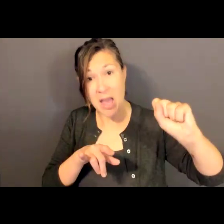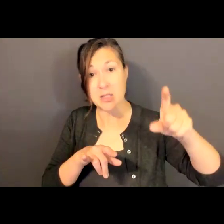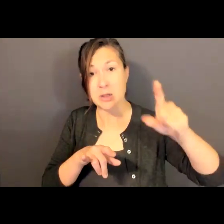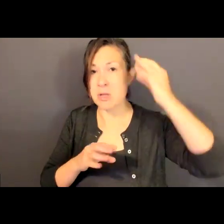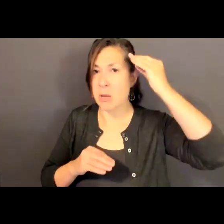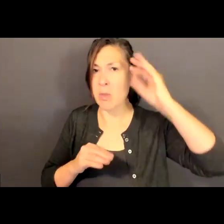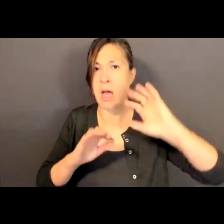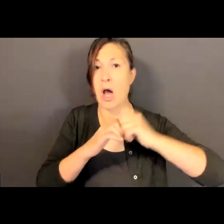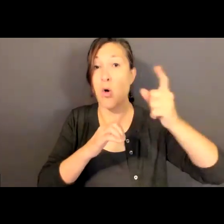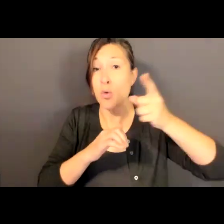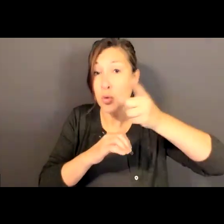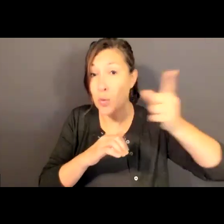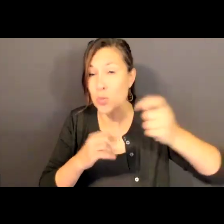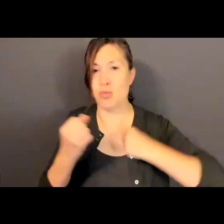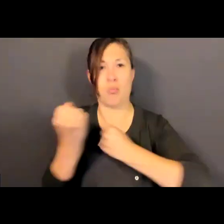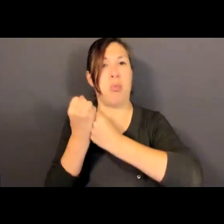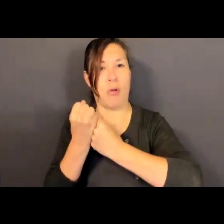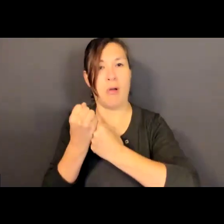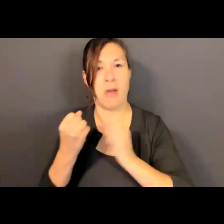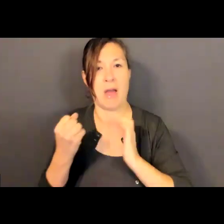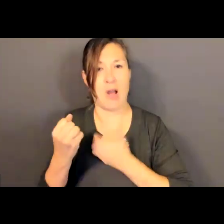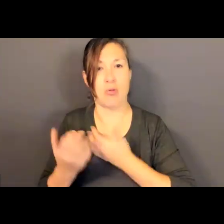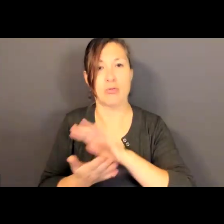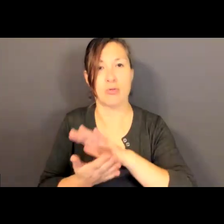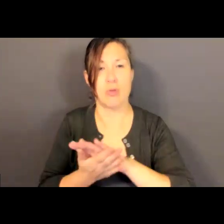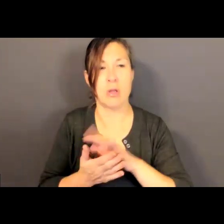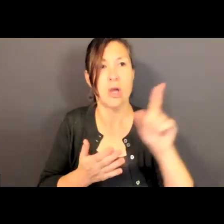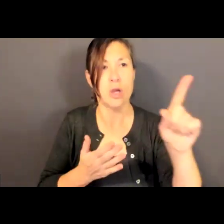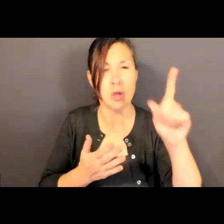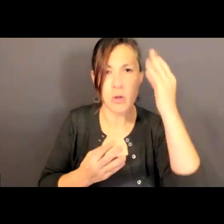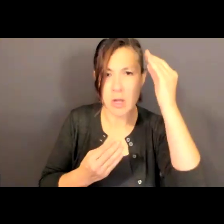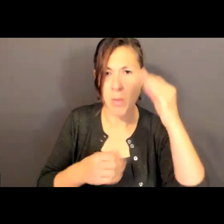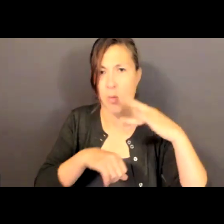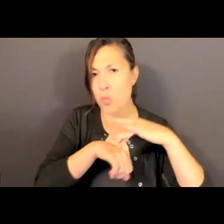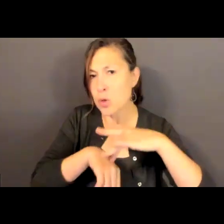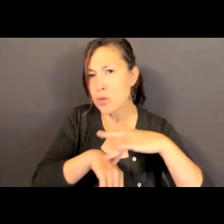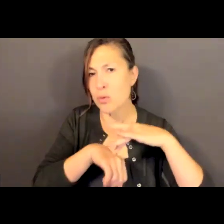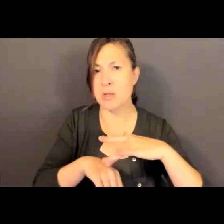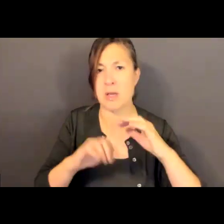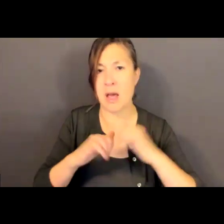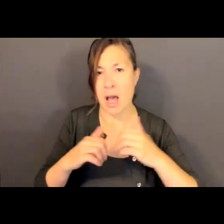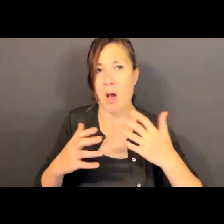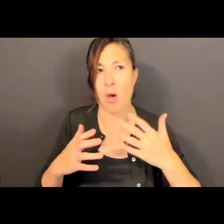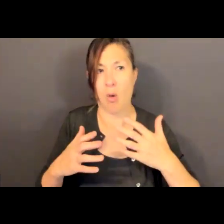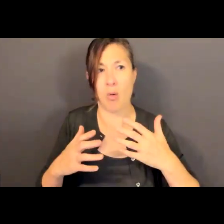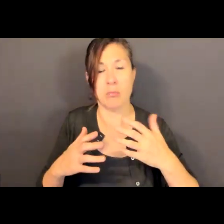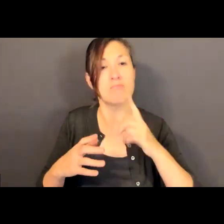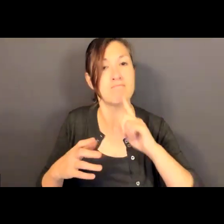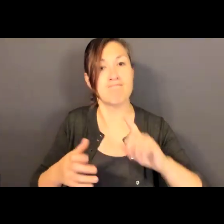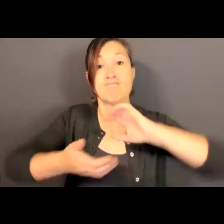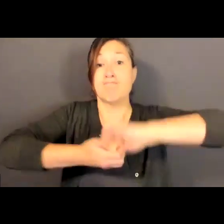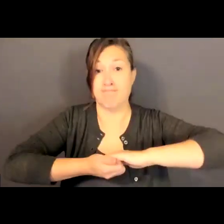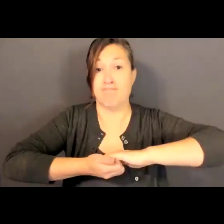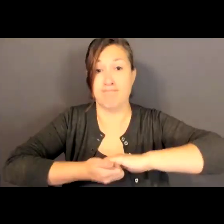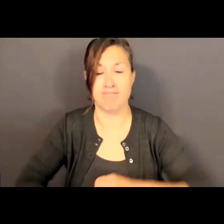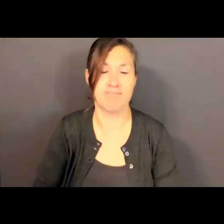game with us, so that you can align how you're thinking about resources, so that we are really truly partnering in this